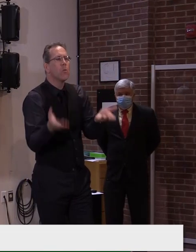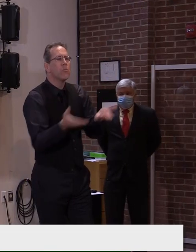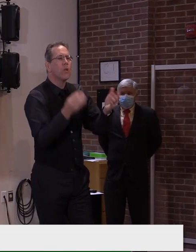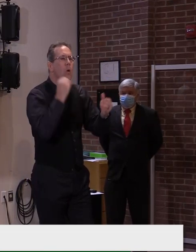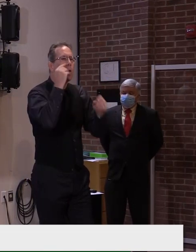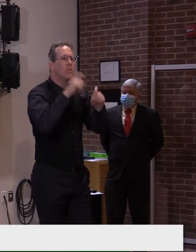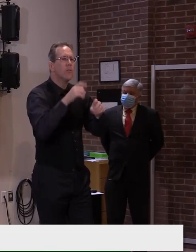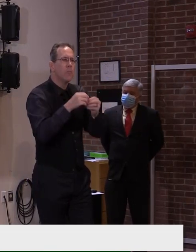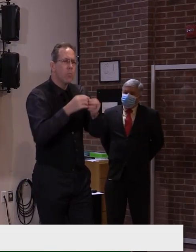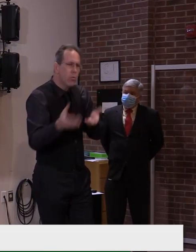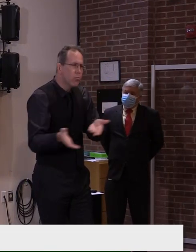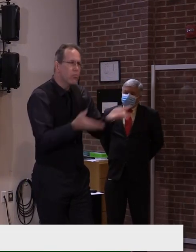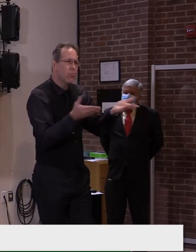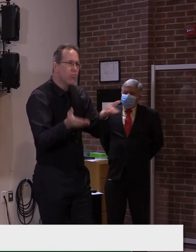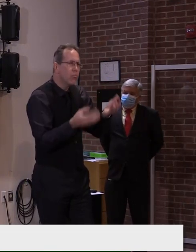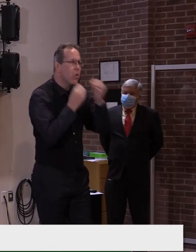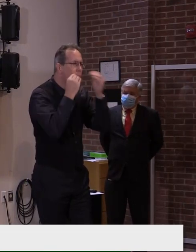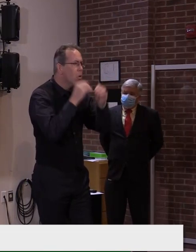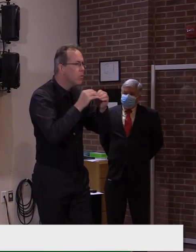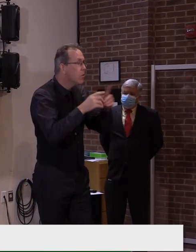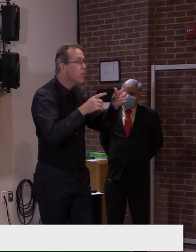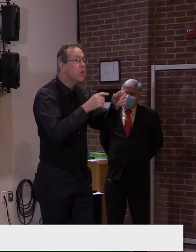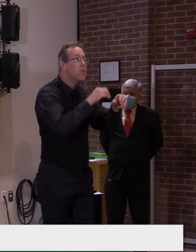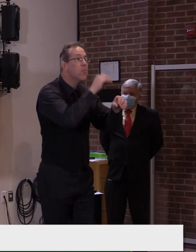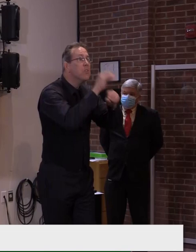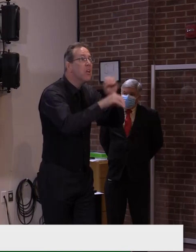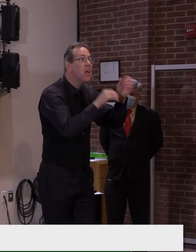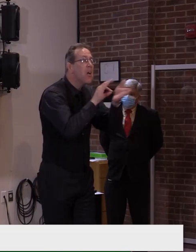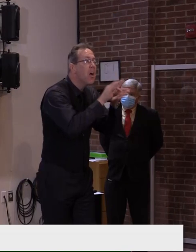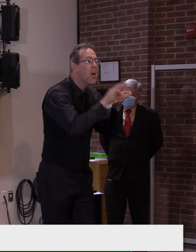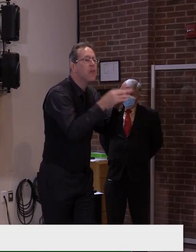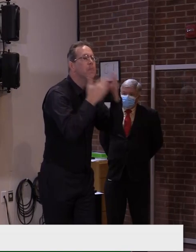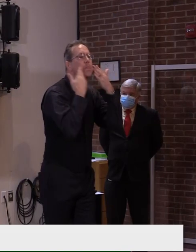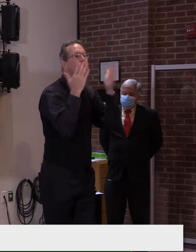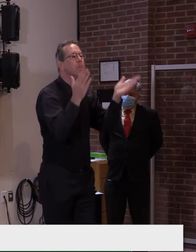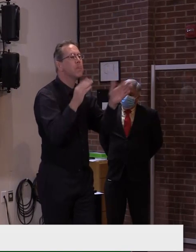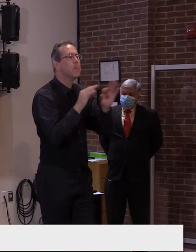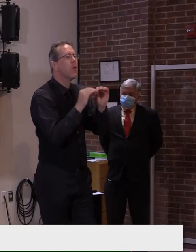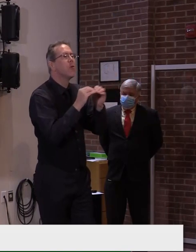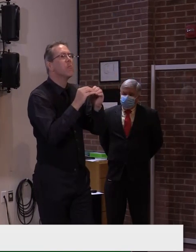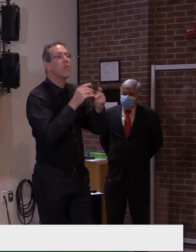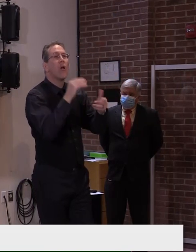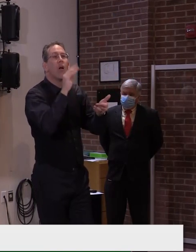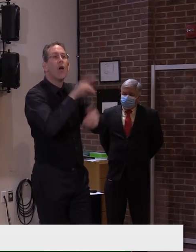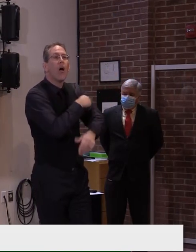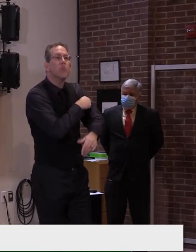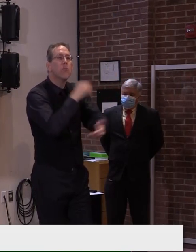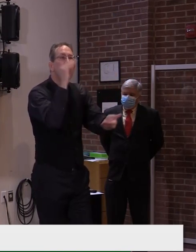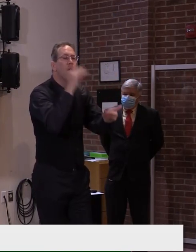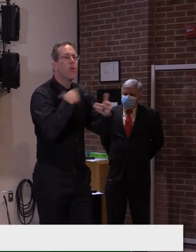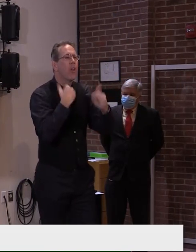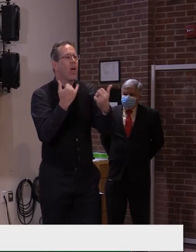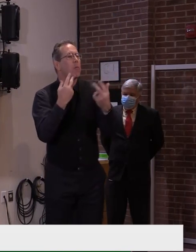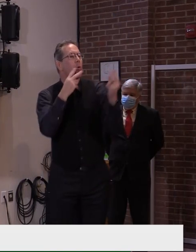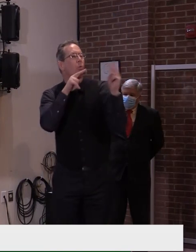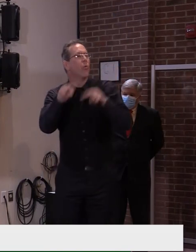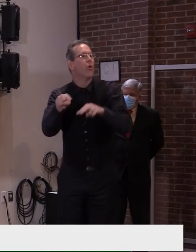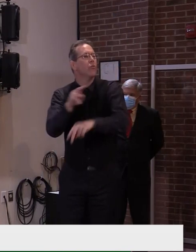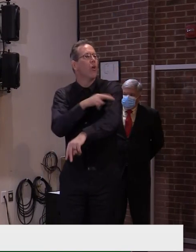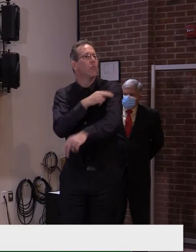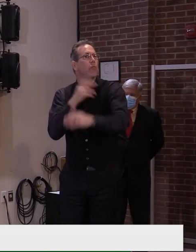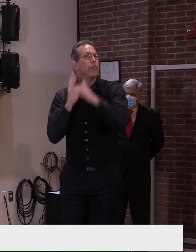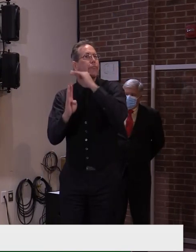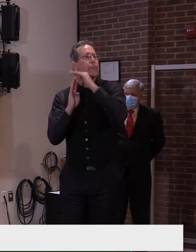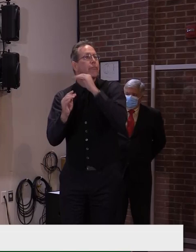the percent positivity because it won't be an accurate number anymore. All right, thanks. And one more quick question for the